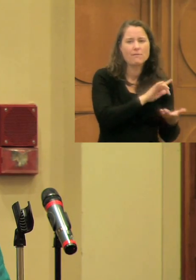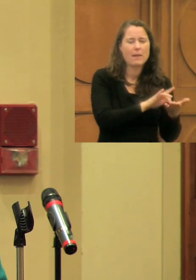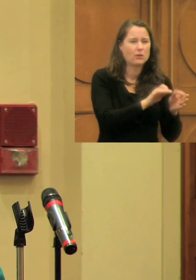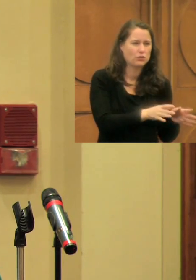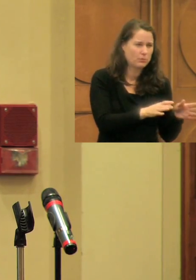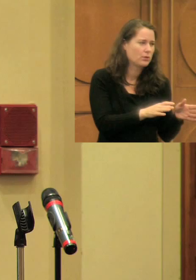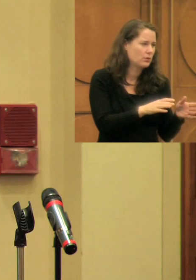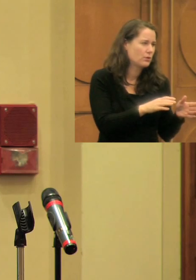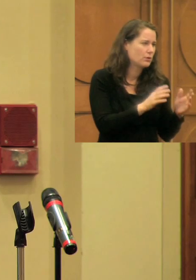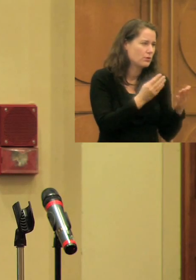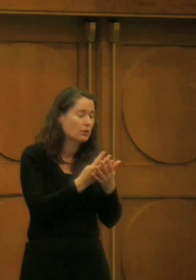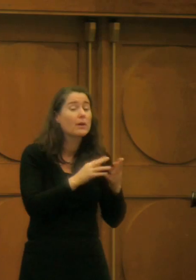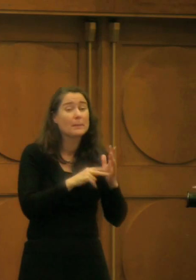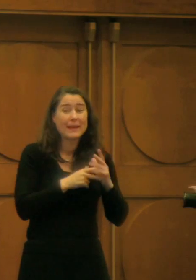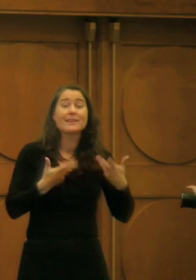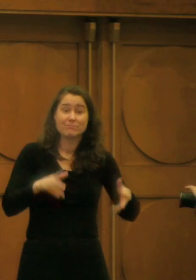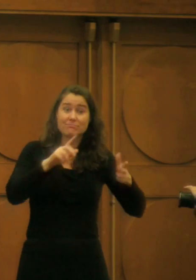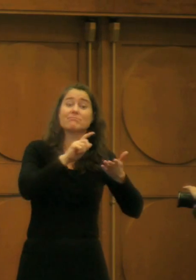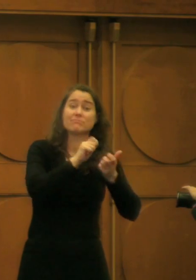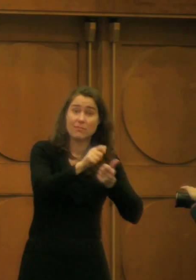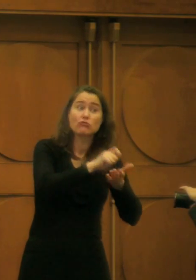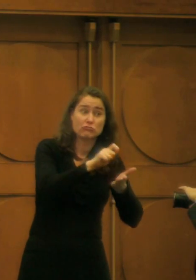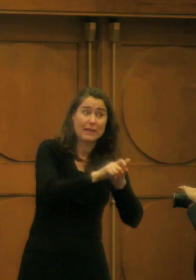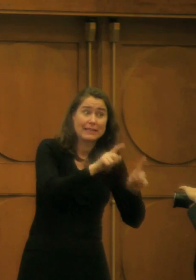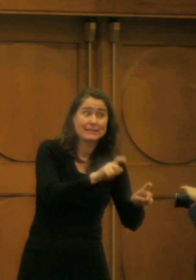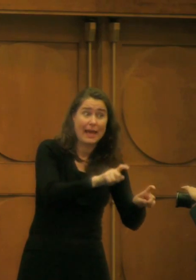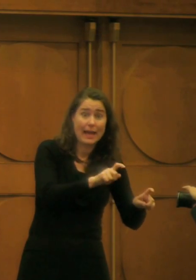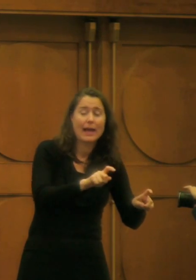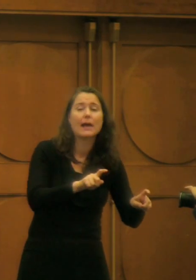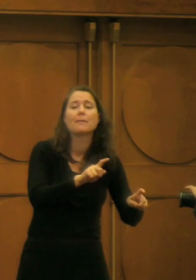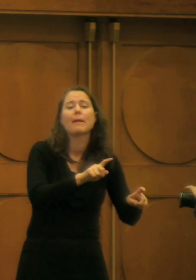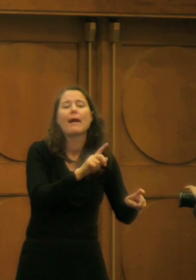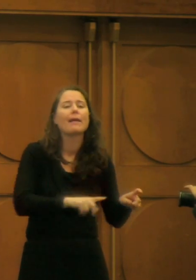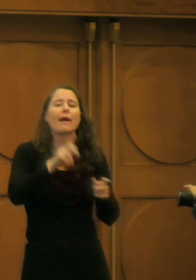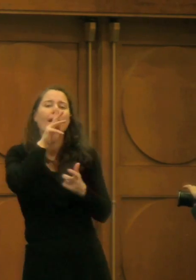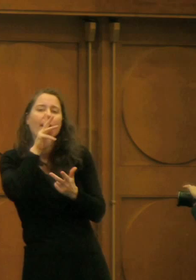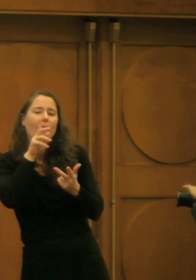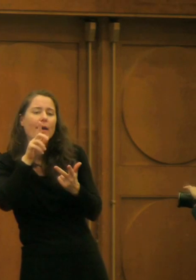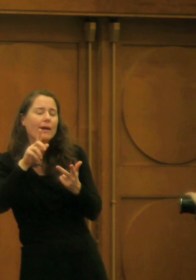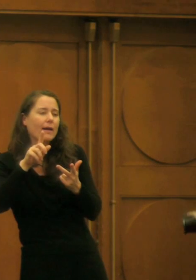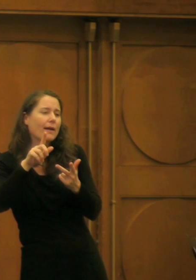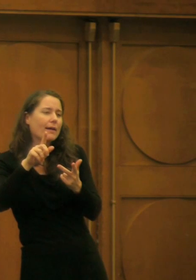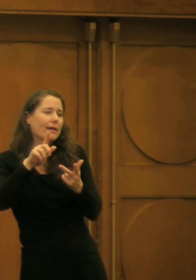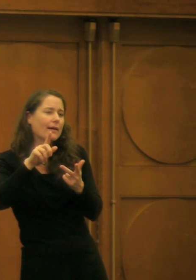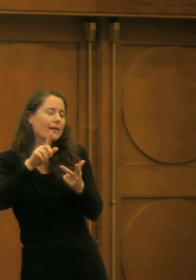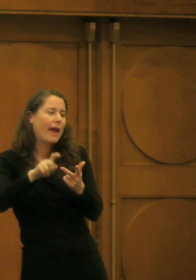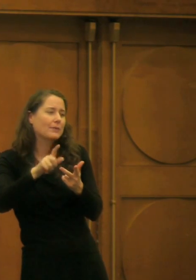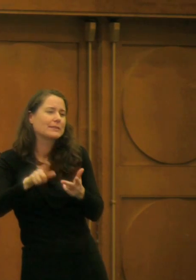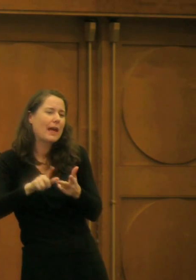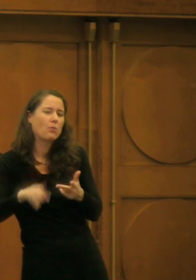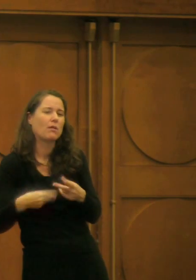you've successfully completed the written exam, and then you will have another qualification exam, an equivalent exam in these